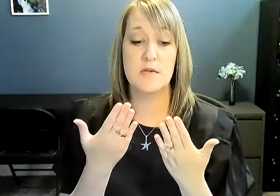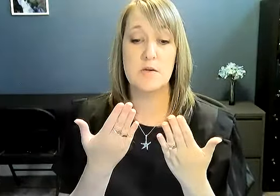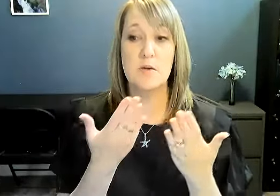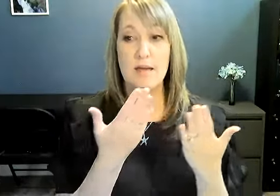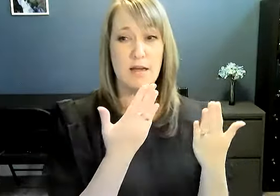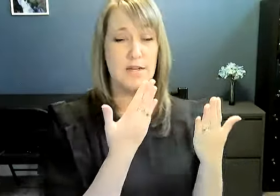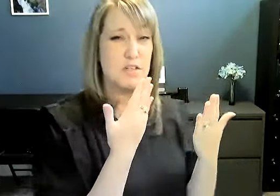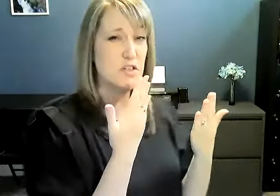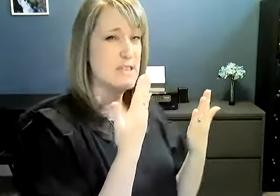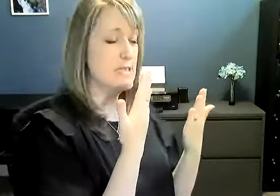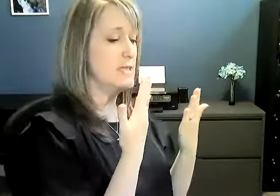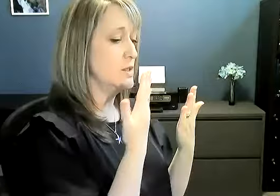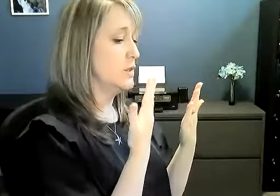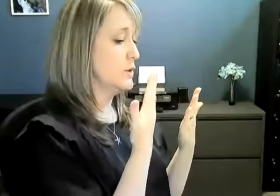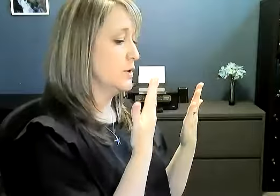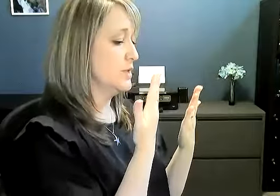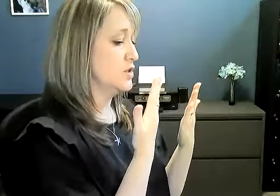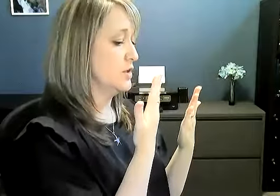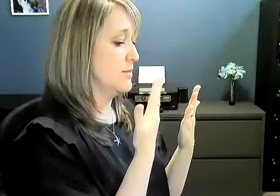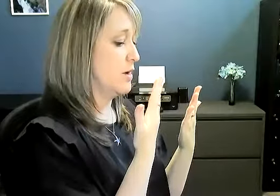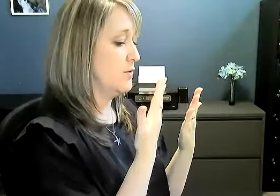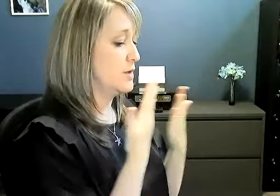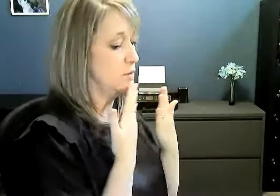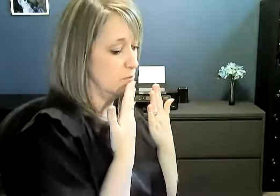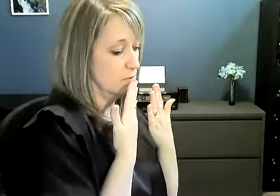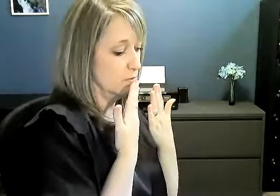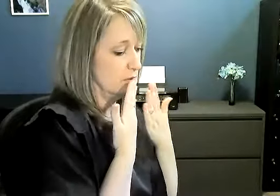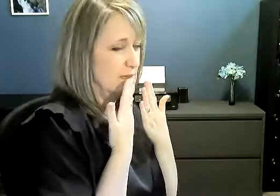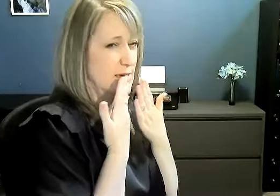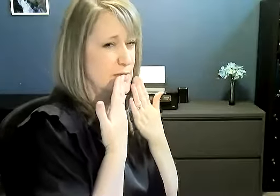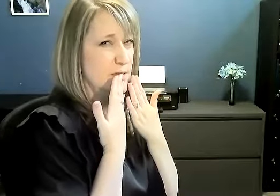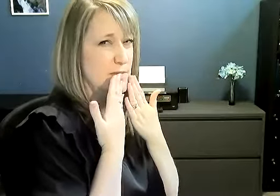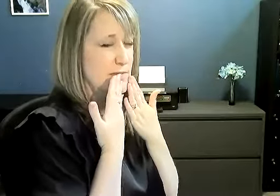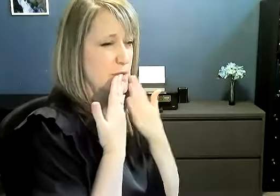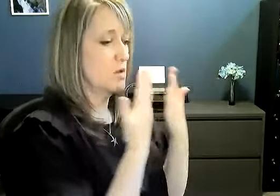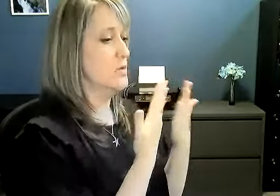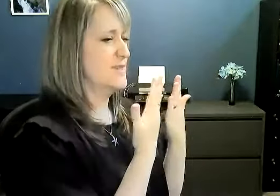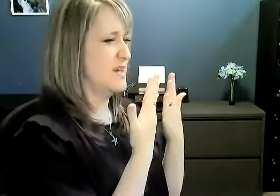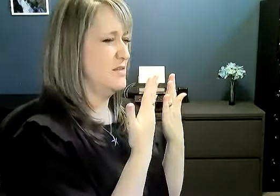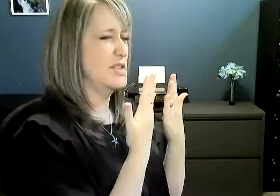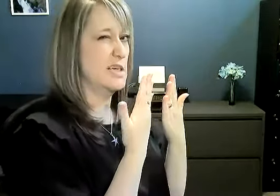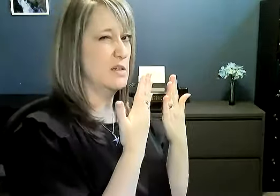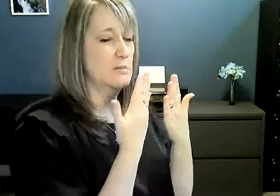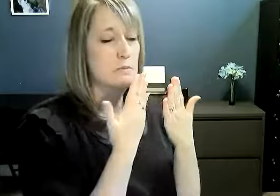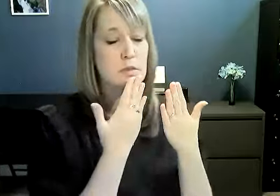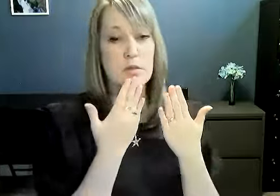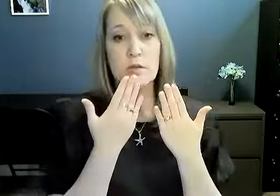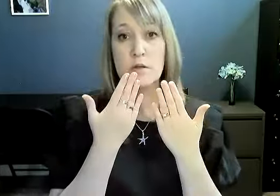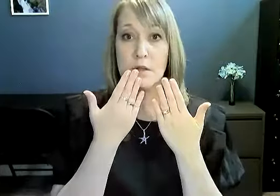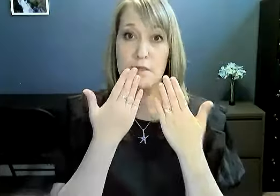you. It kind of starts nearish your mouth. You don't really have to go close. It's kind of just here. Thank